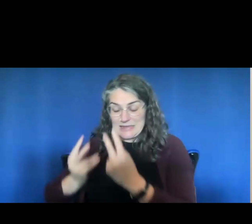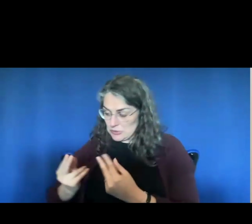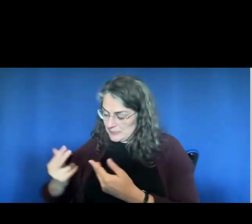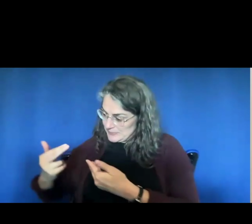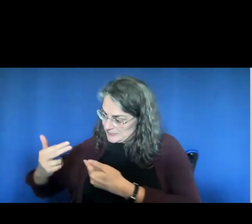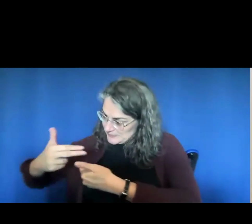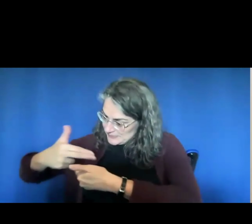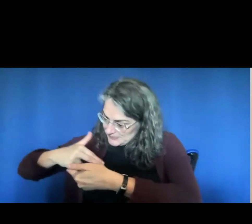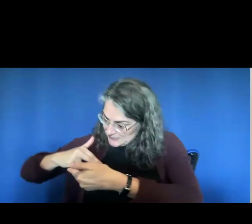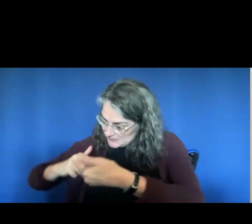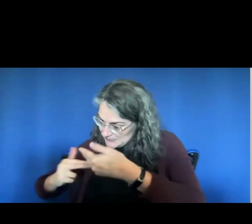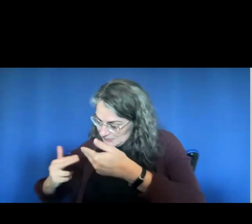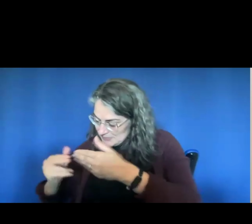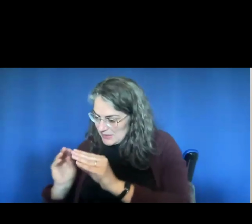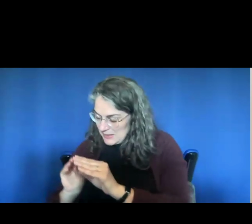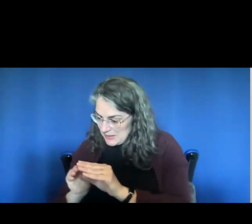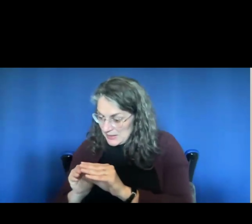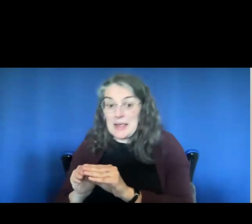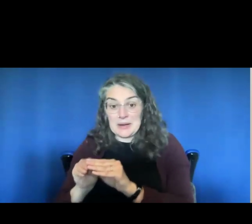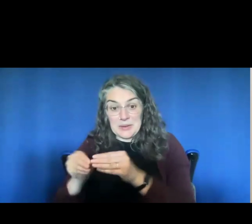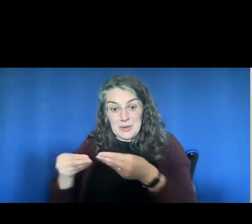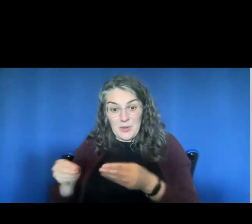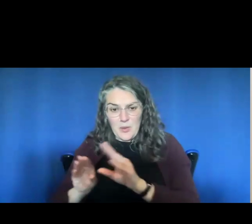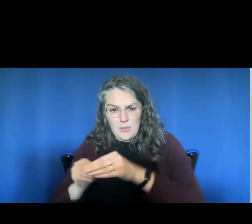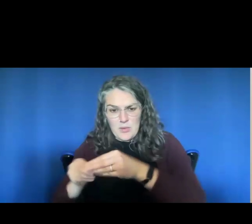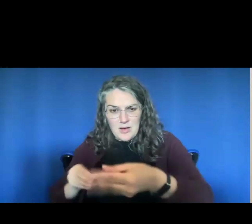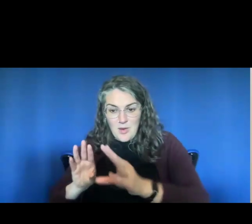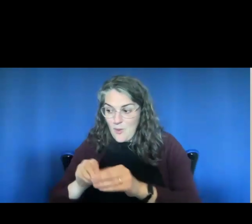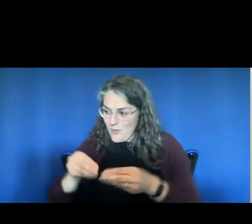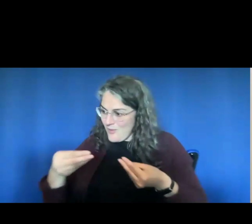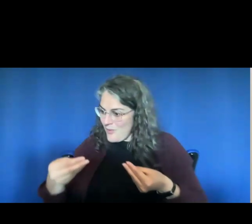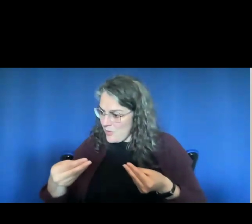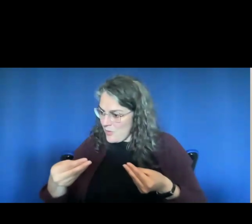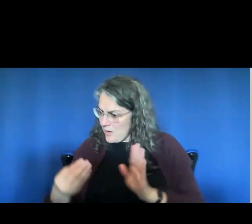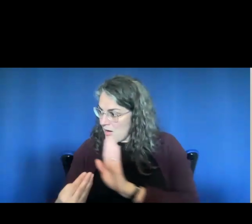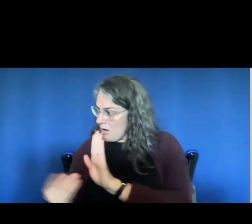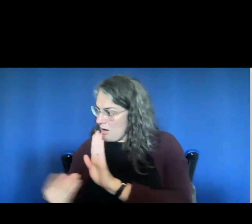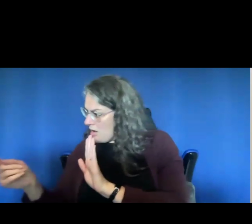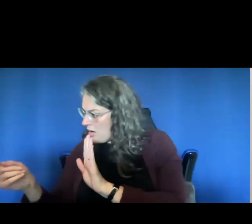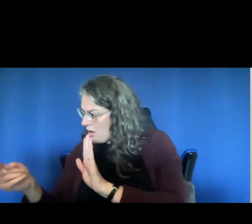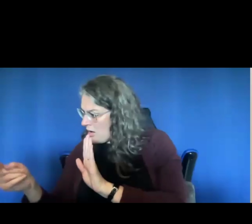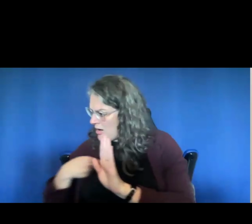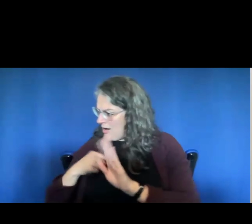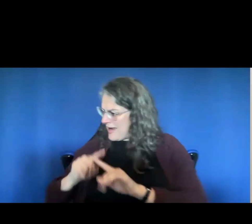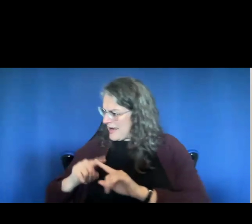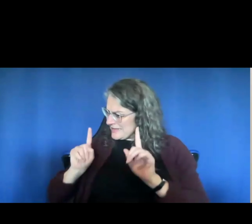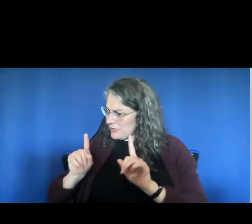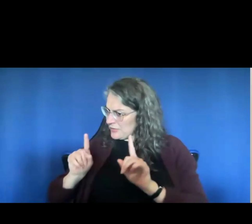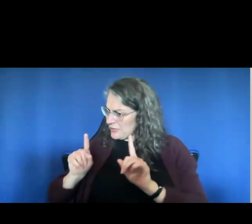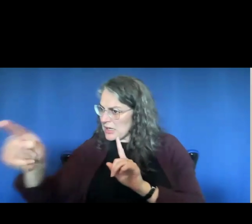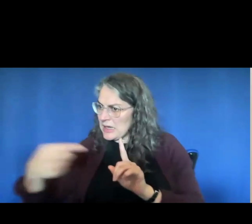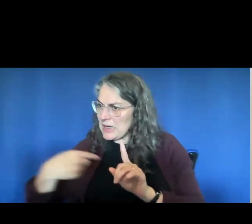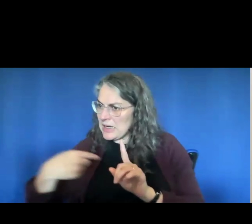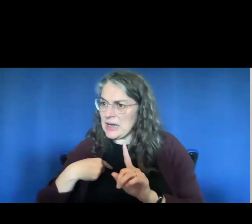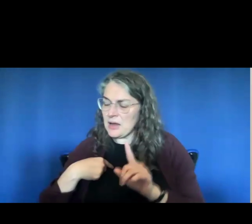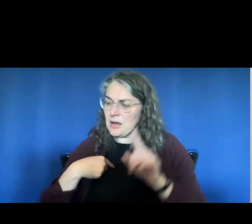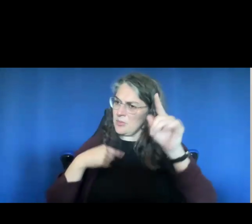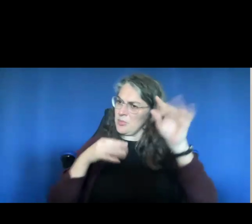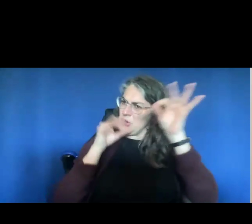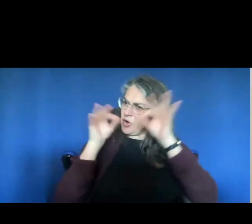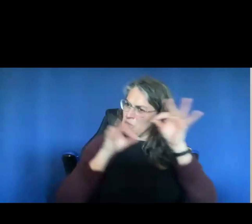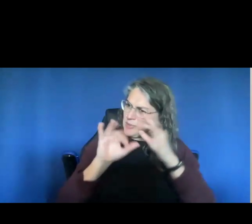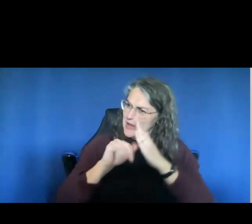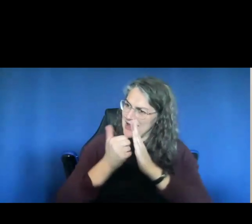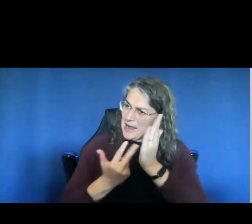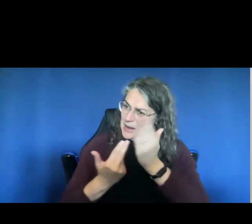its complexity. It was so different from the snowflakes of my friends who followed the same directions